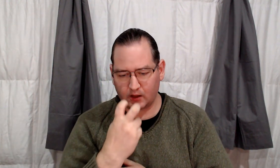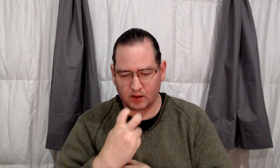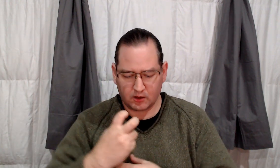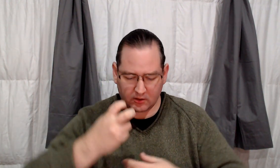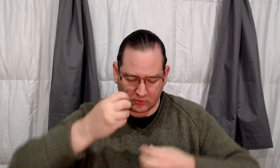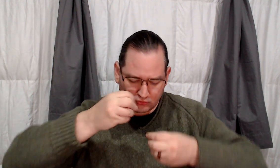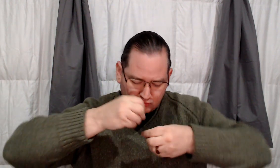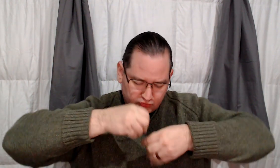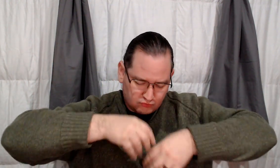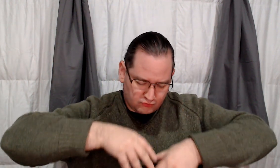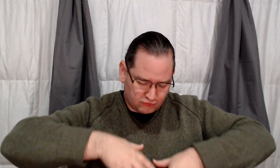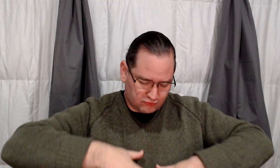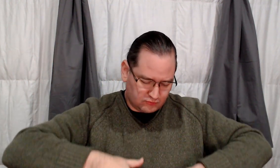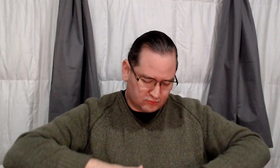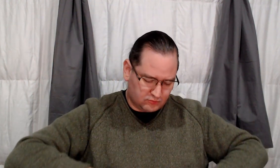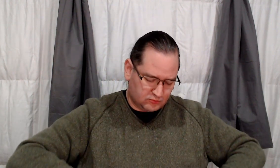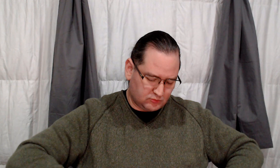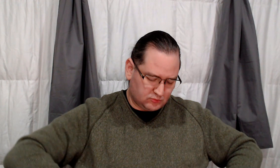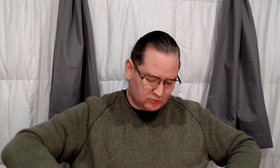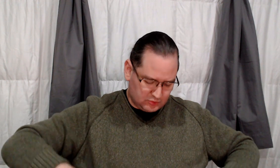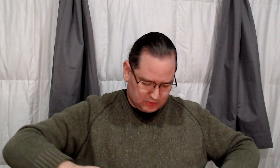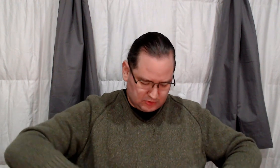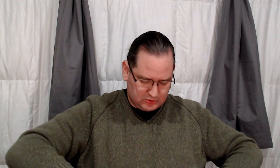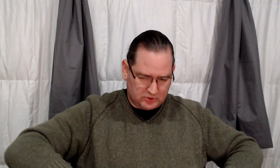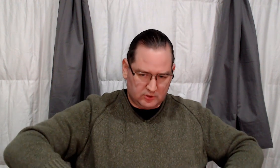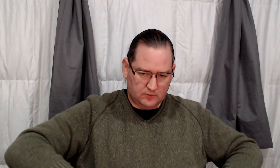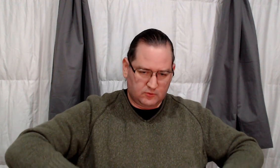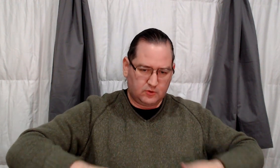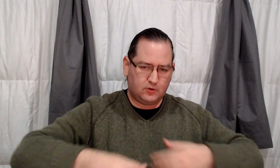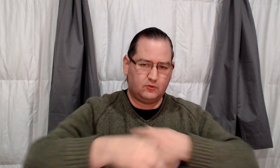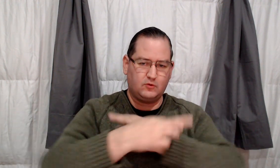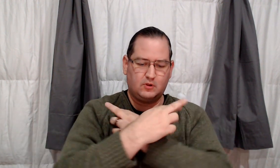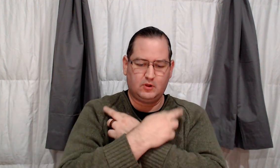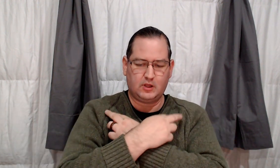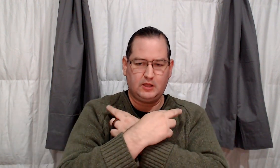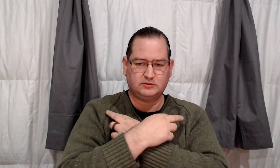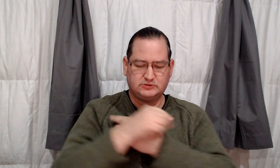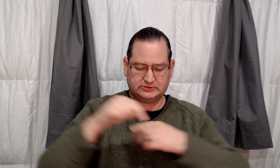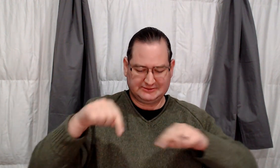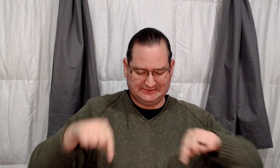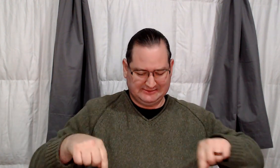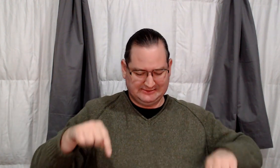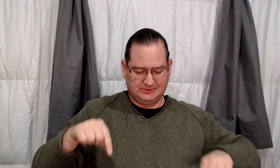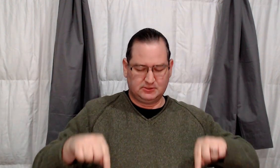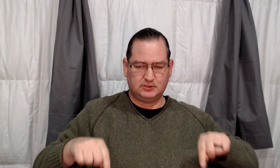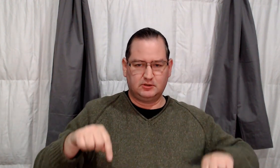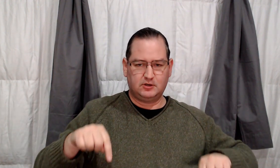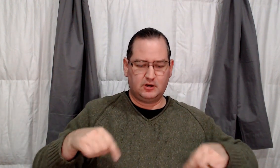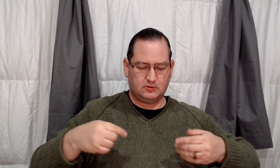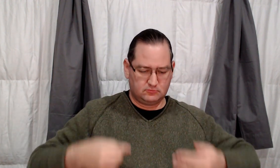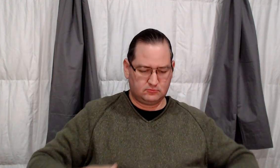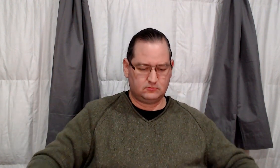Your stomach relaxing, your hips relaxing. And that feeling spread down into your